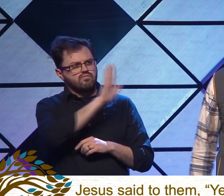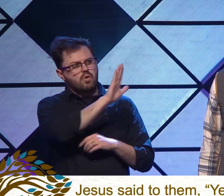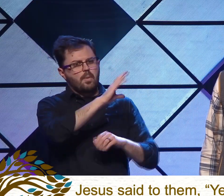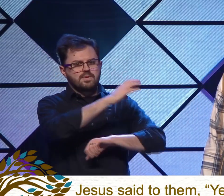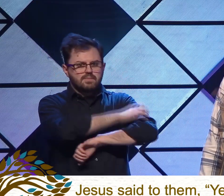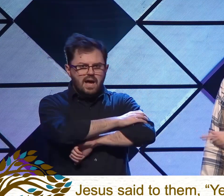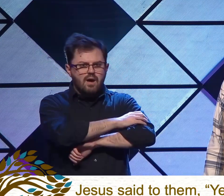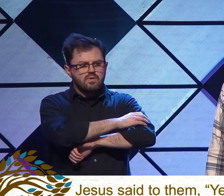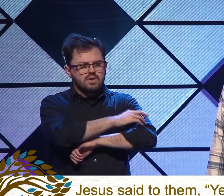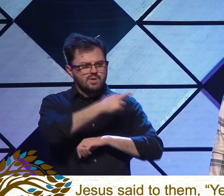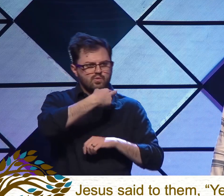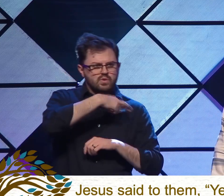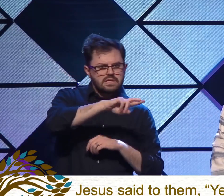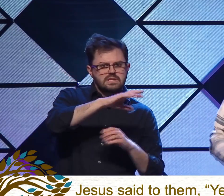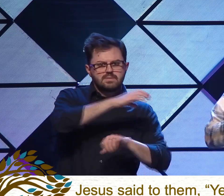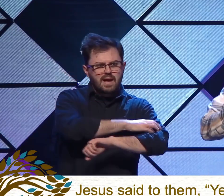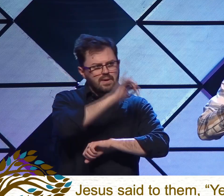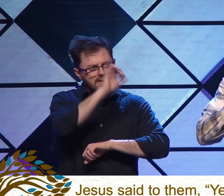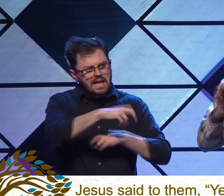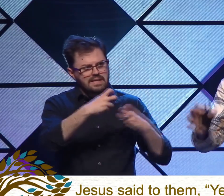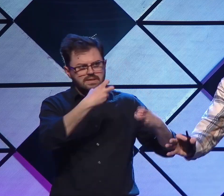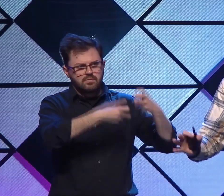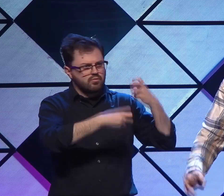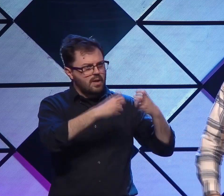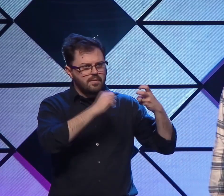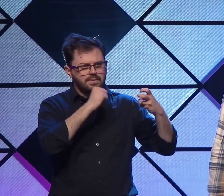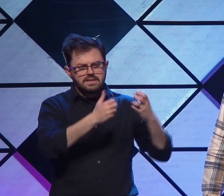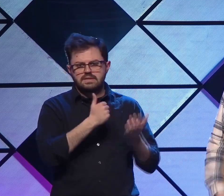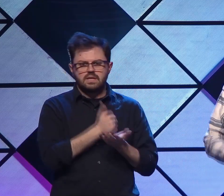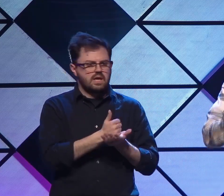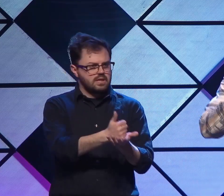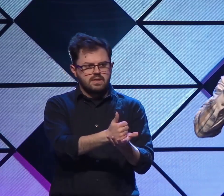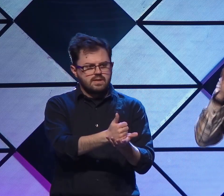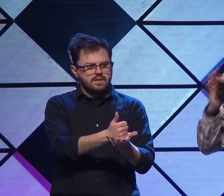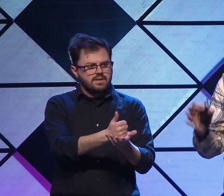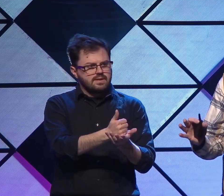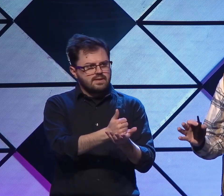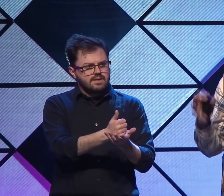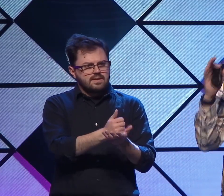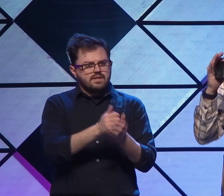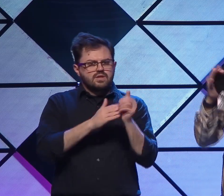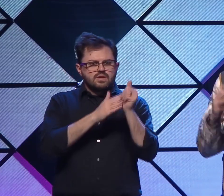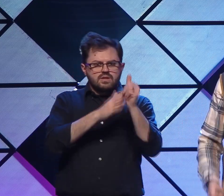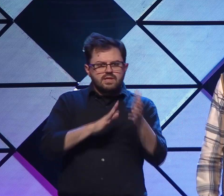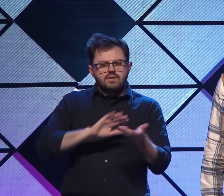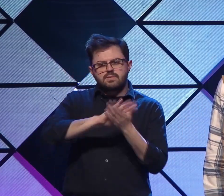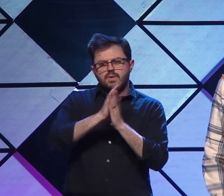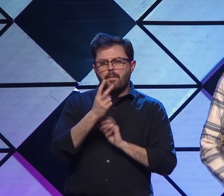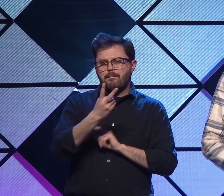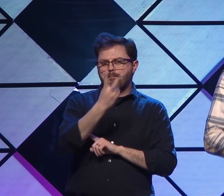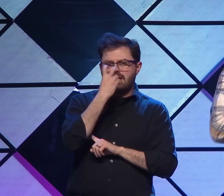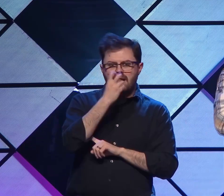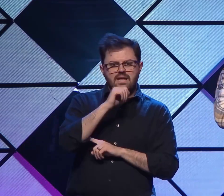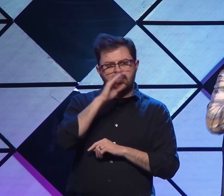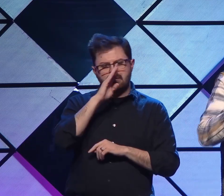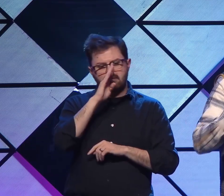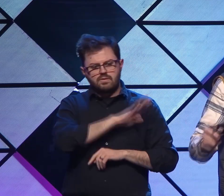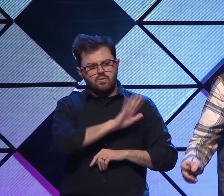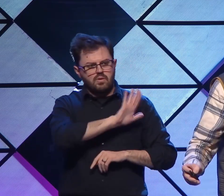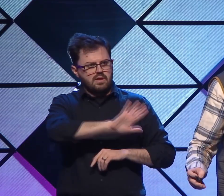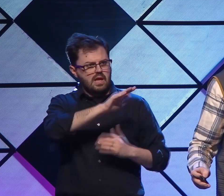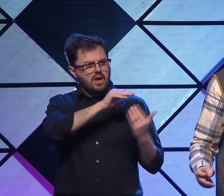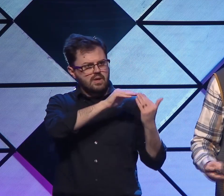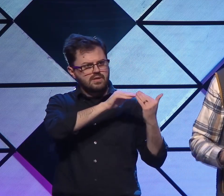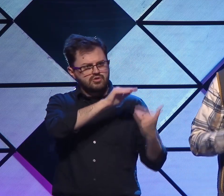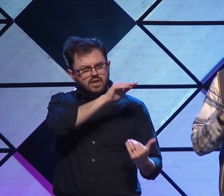the problem, not the solution. It had blinded the leadership of Rome. It had blinded them to their unjust ways. It had blinded